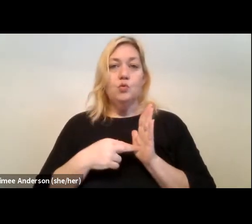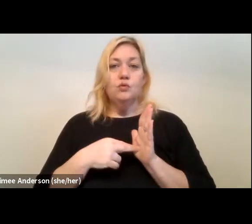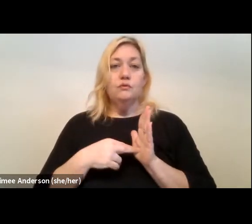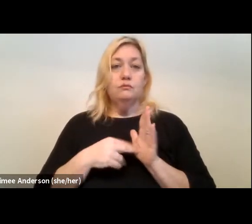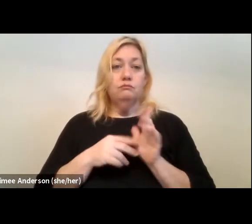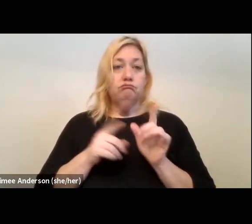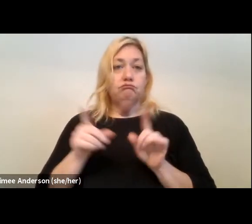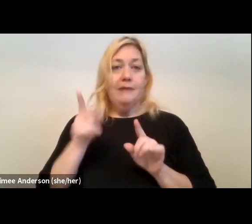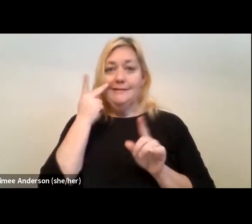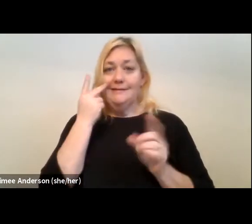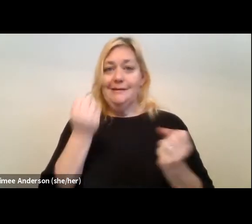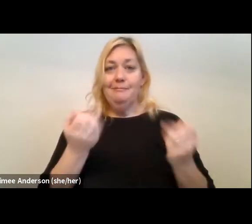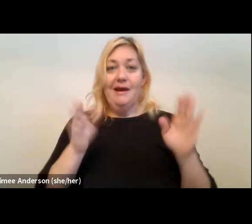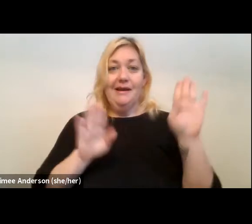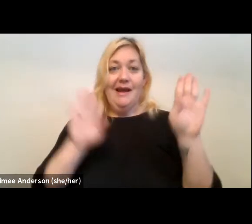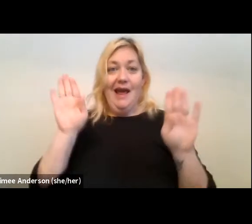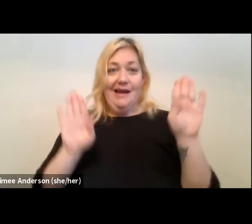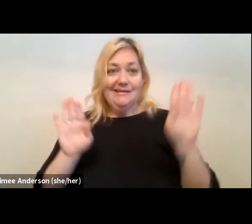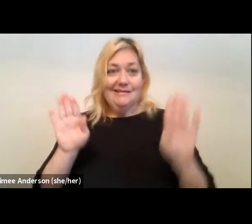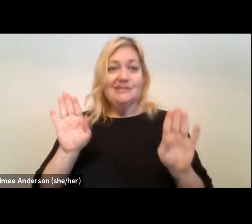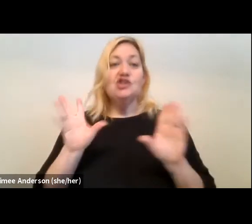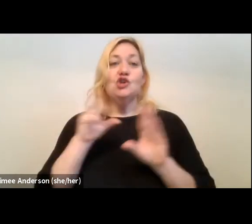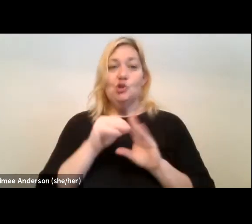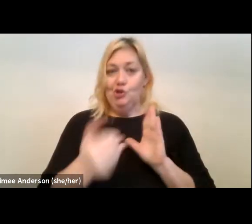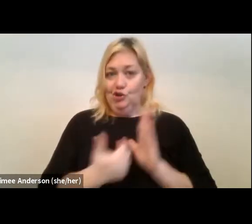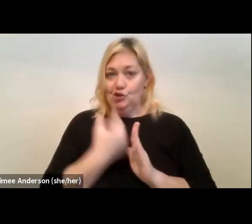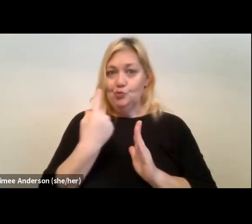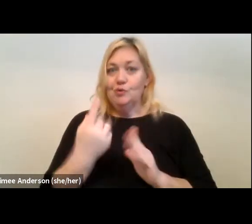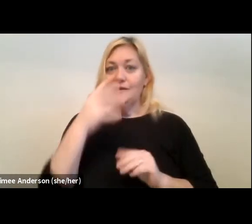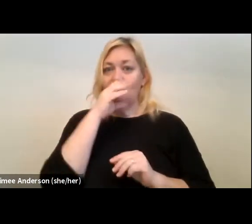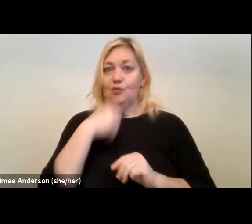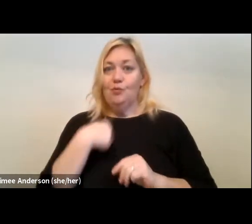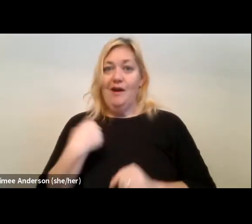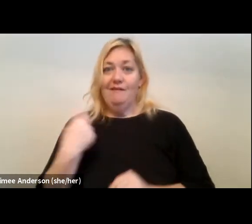I see many hands, including some new ones. I'll assume we have a second.